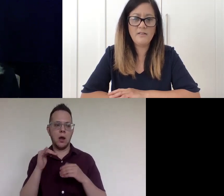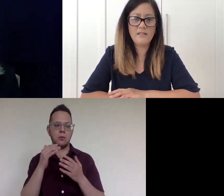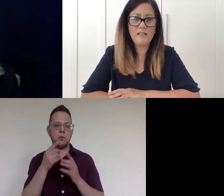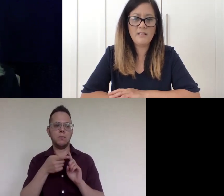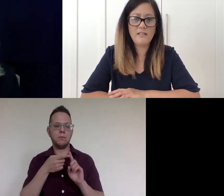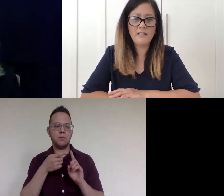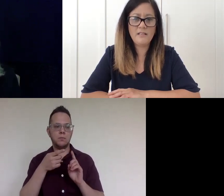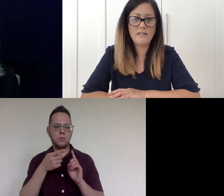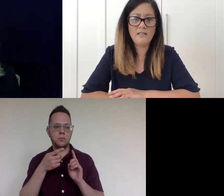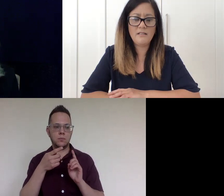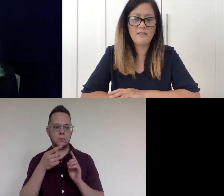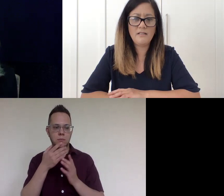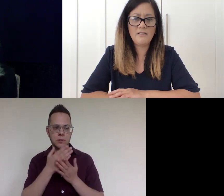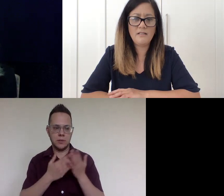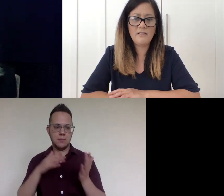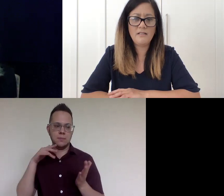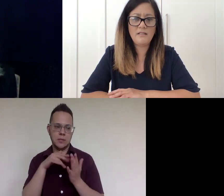often as hearing people.